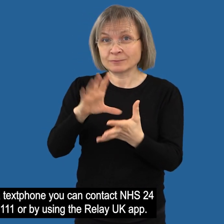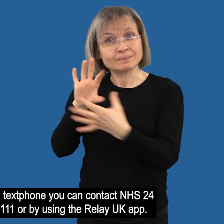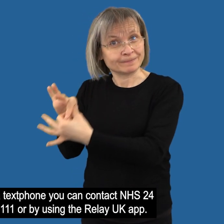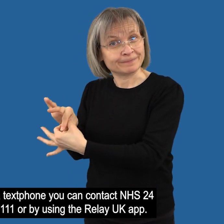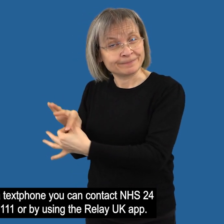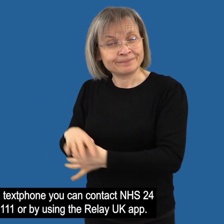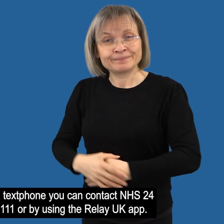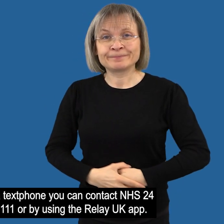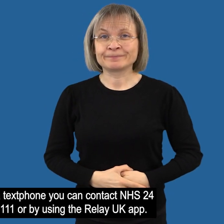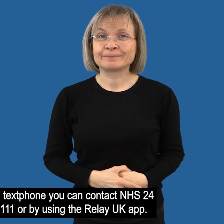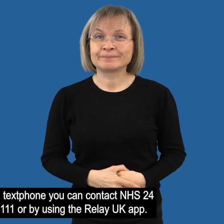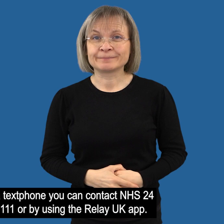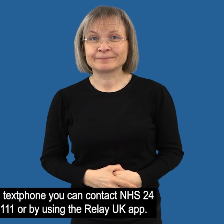by using the Relay UK app.